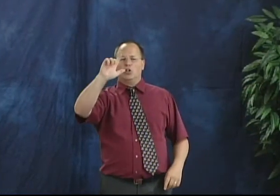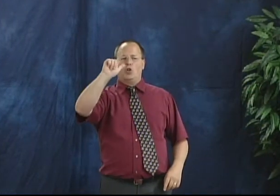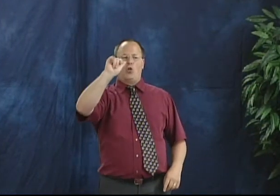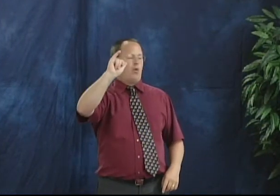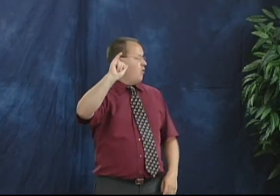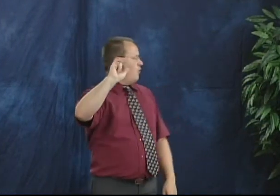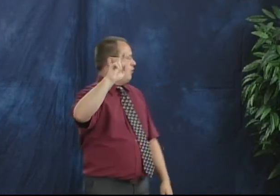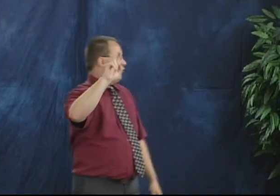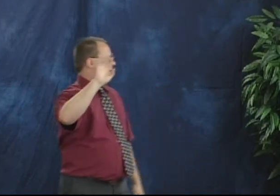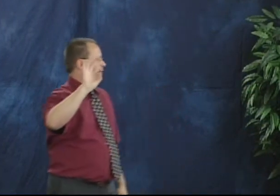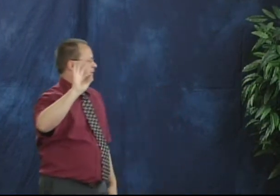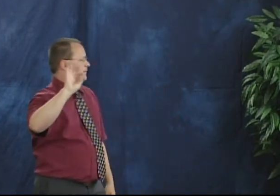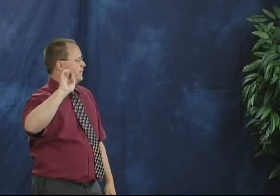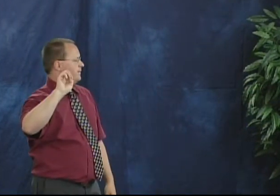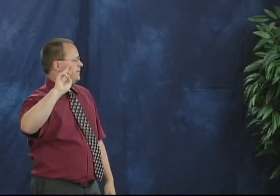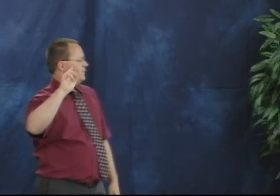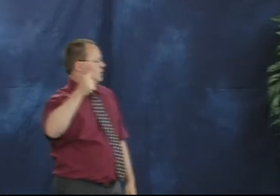Sinclair Ferguson,